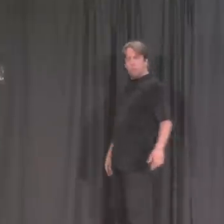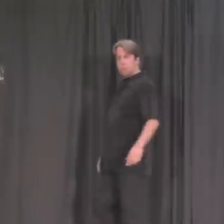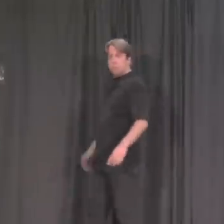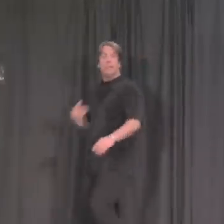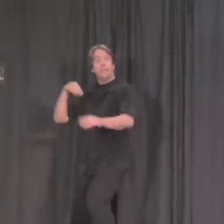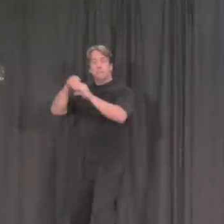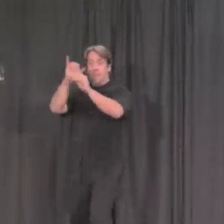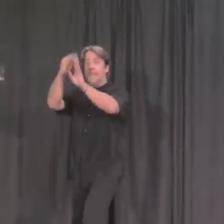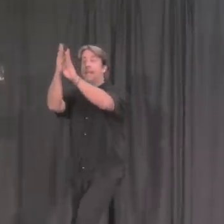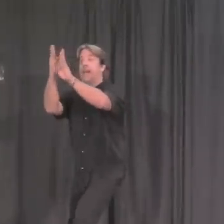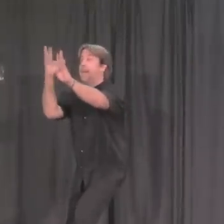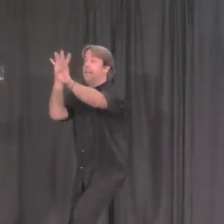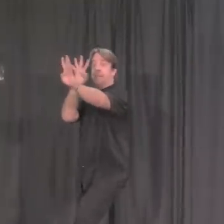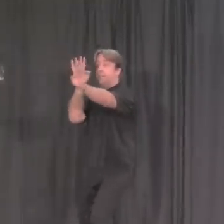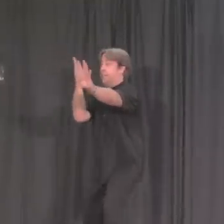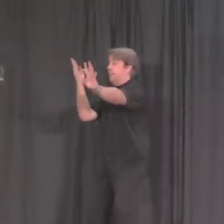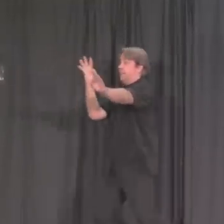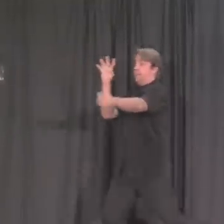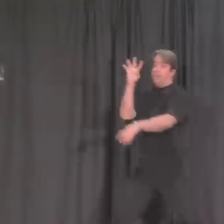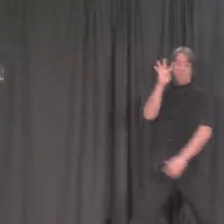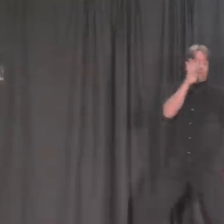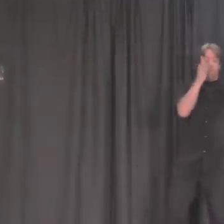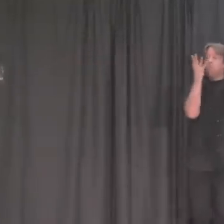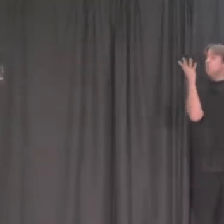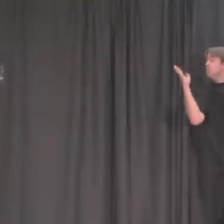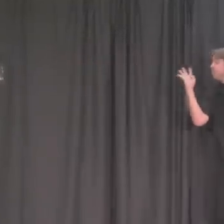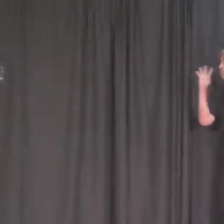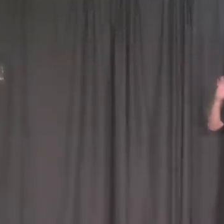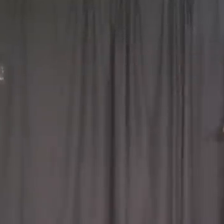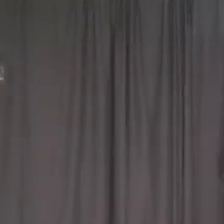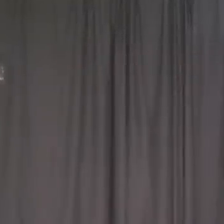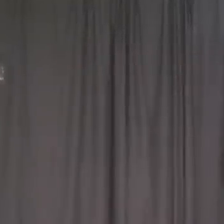different. I was in the line at the mall.